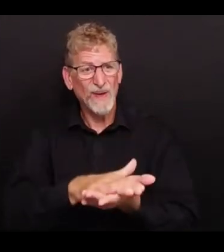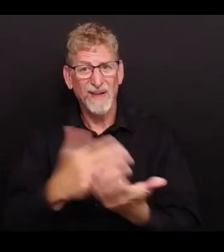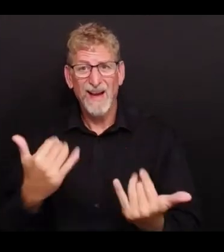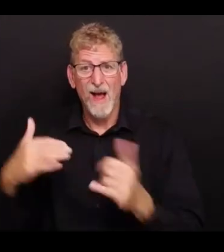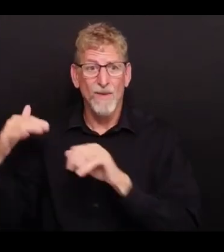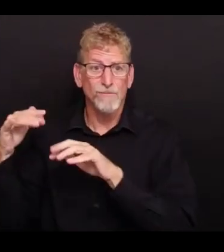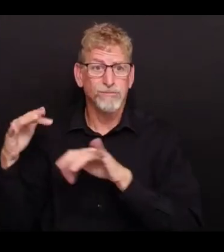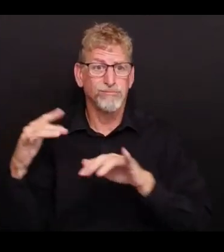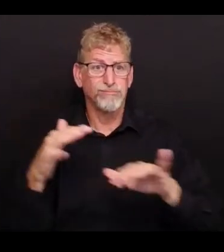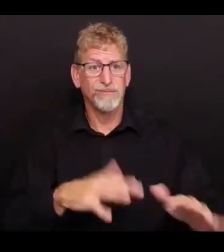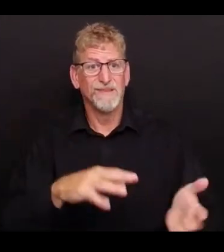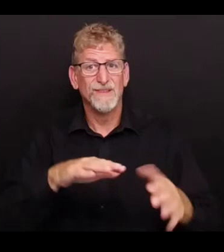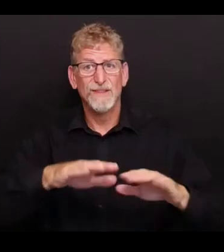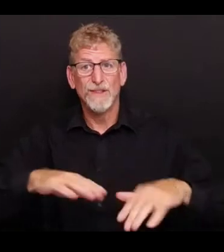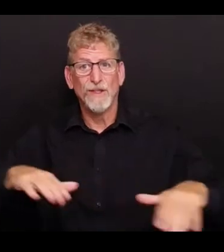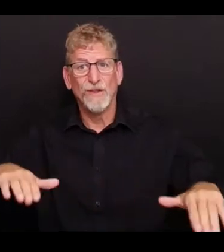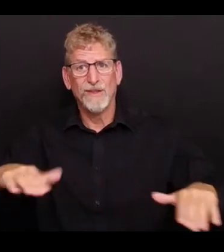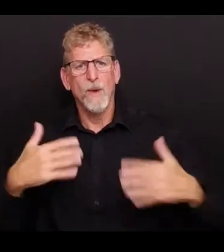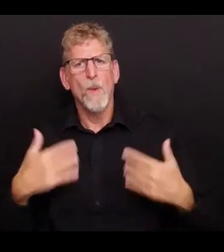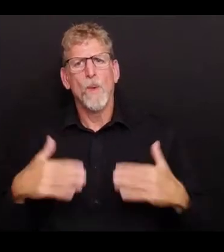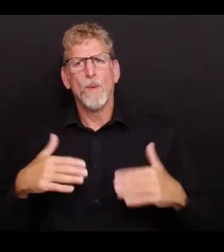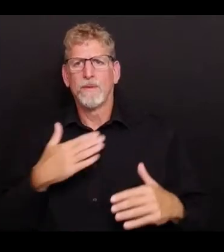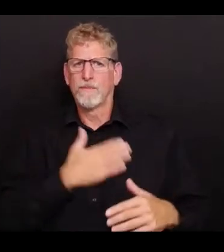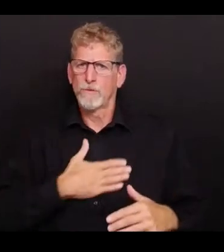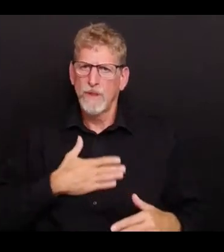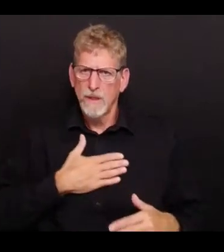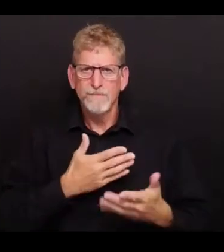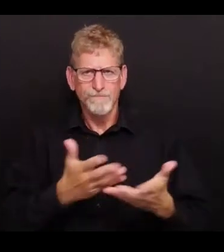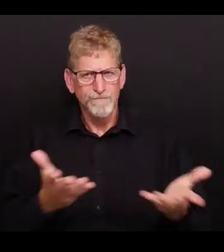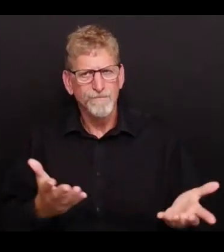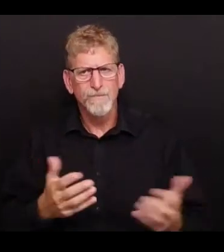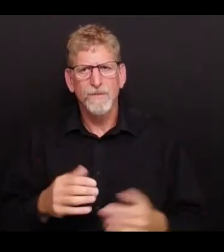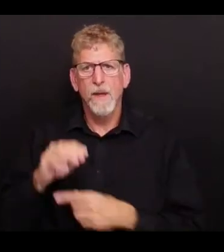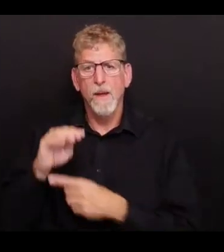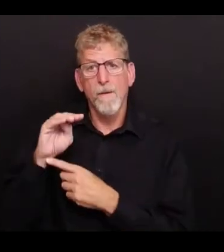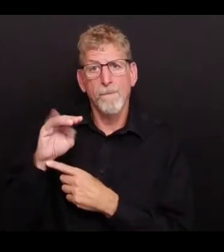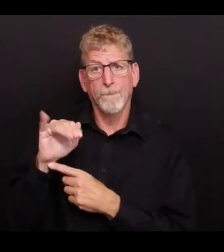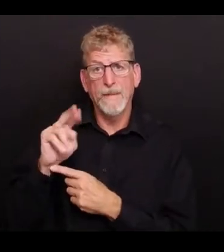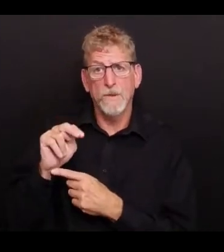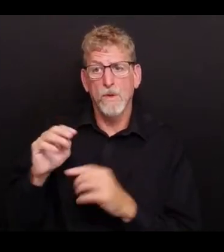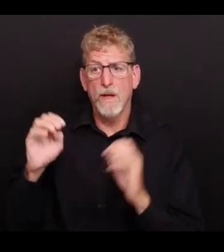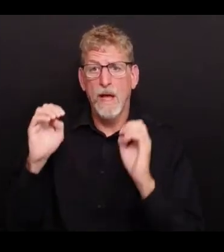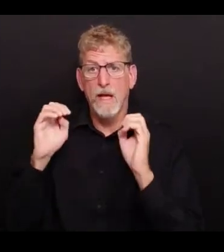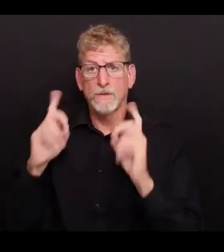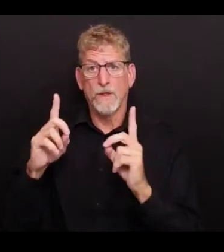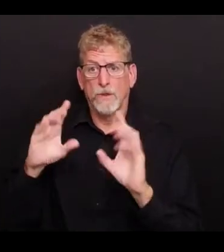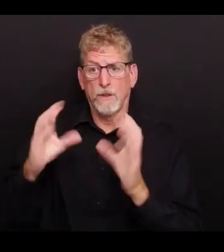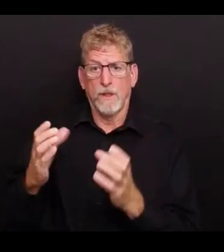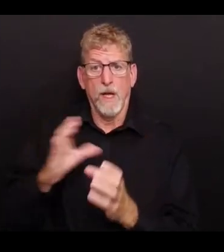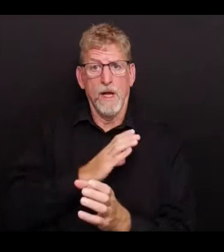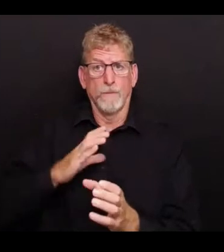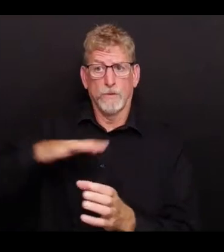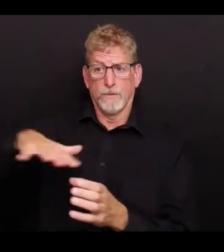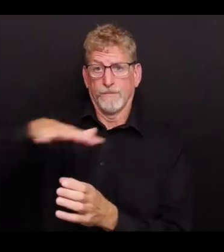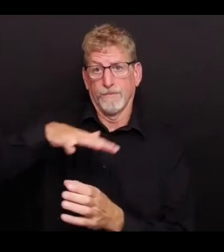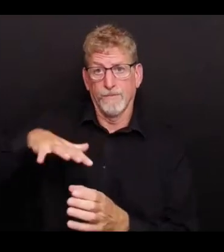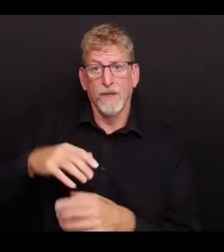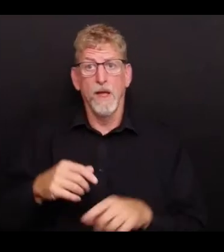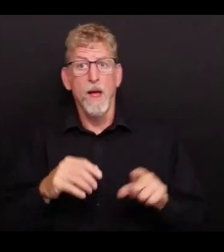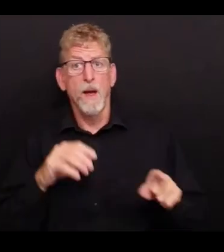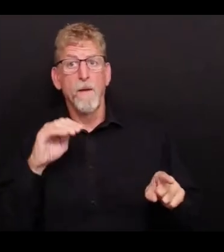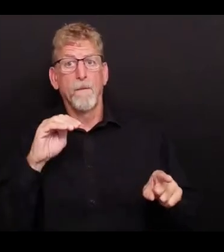be joined today again by Minnesota Education Commissioner Dr. Heather Mueller and our special guest, school nurse